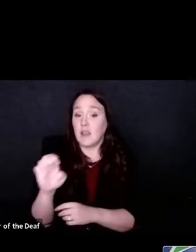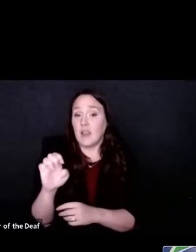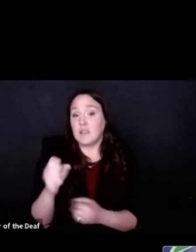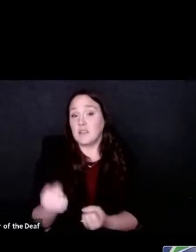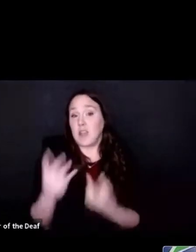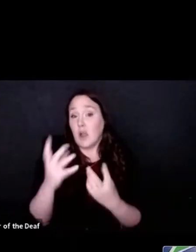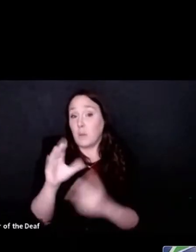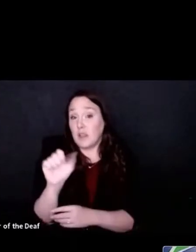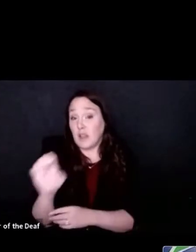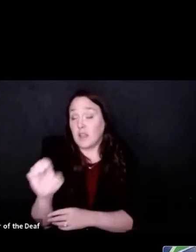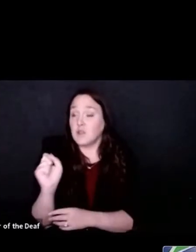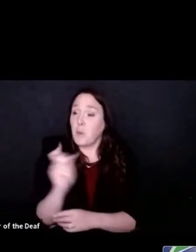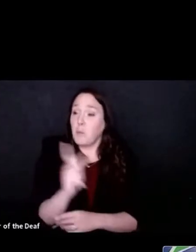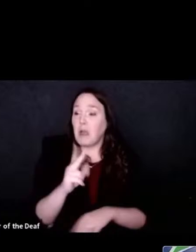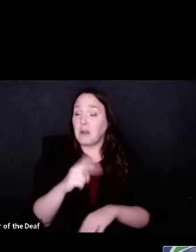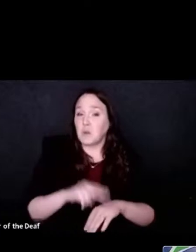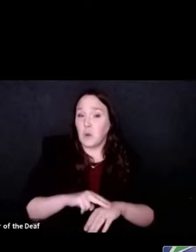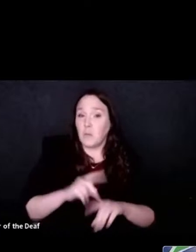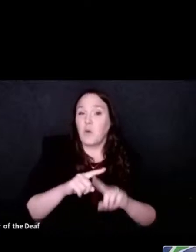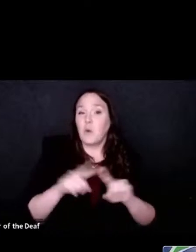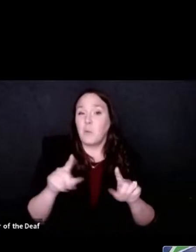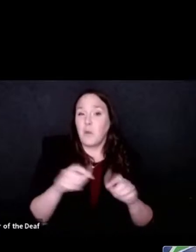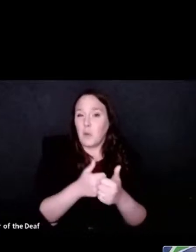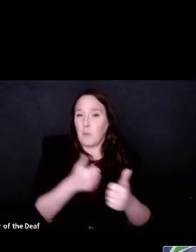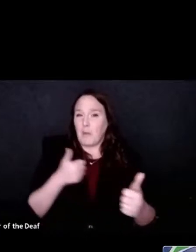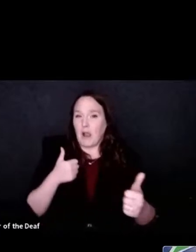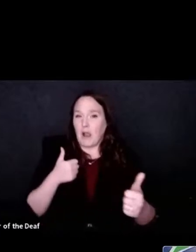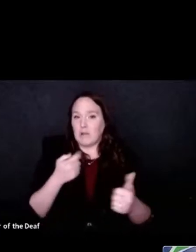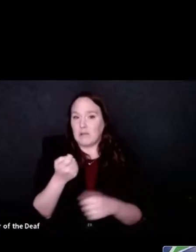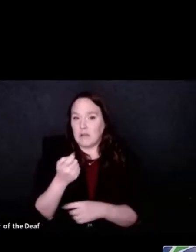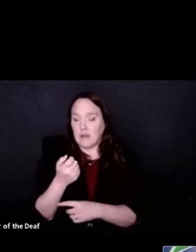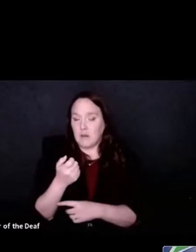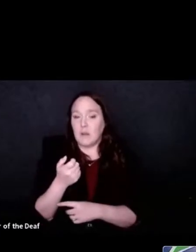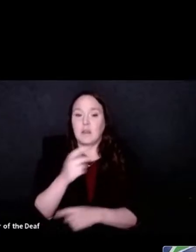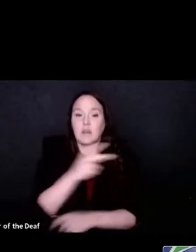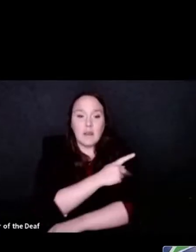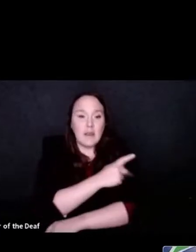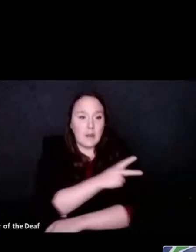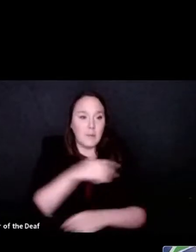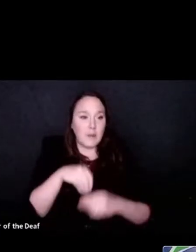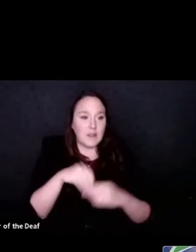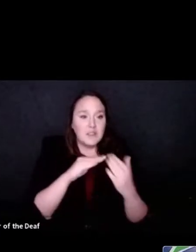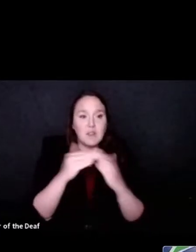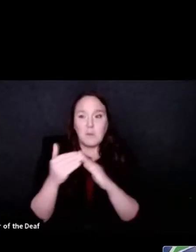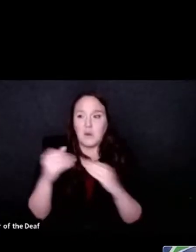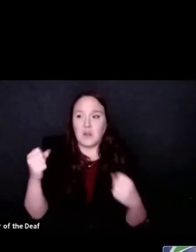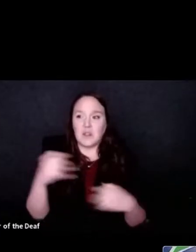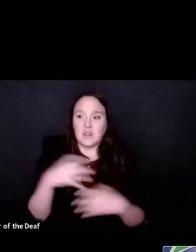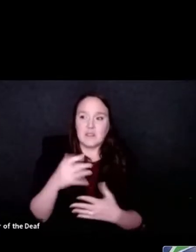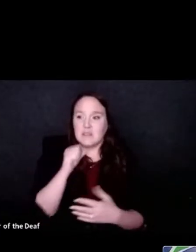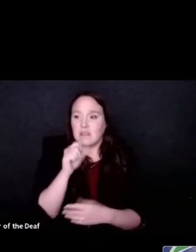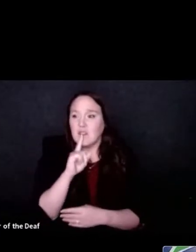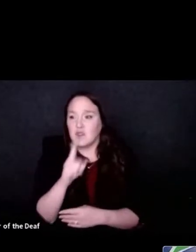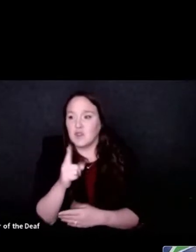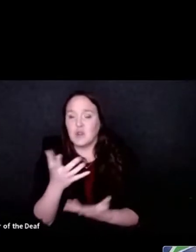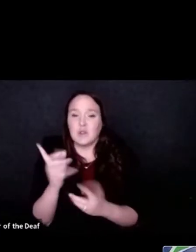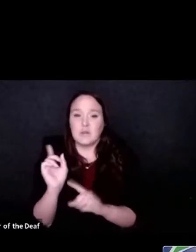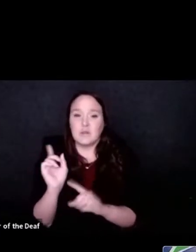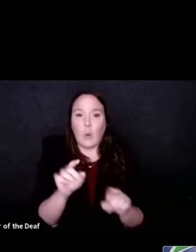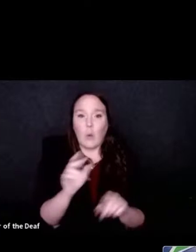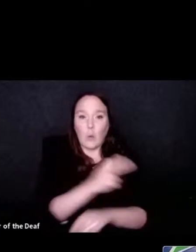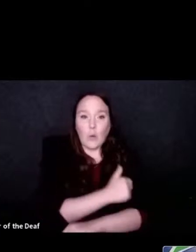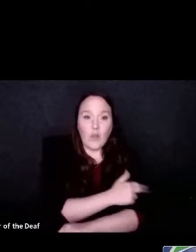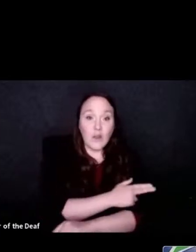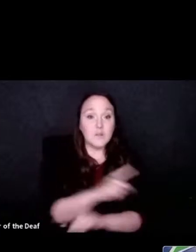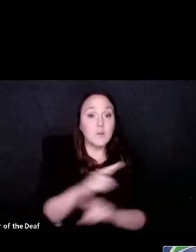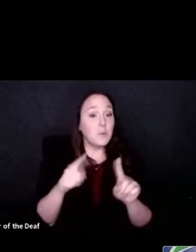to normal, but we do have a backlog for patients in the community that have been resistant to come back to the healthcare systems. We, again,